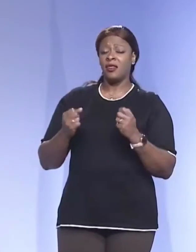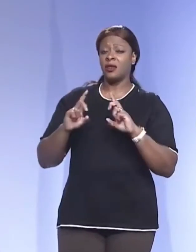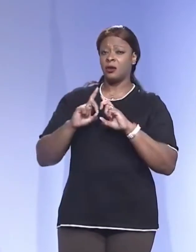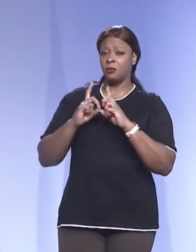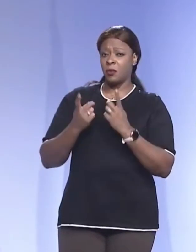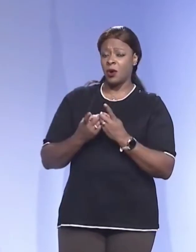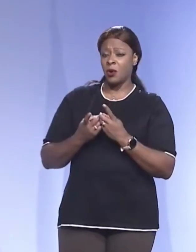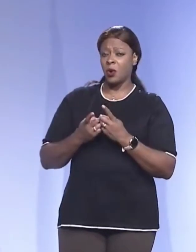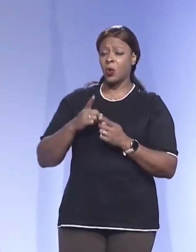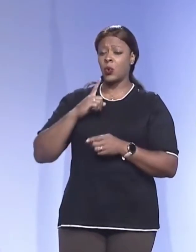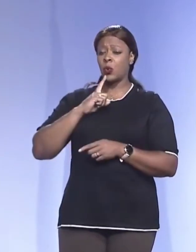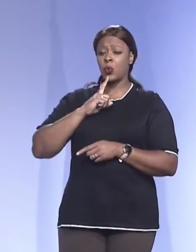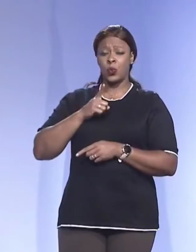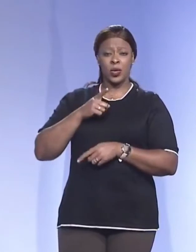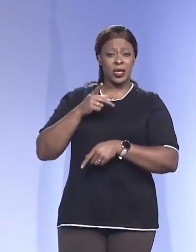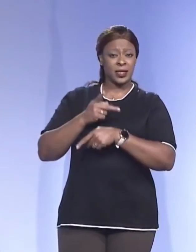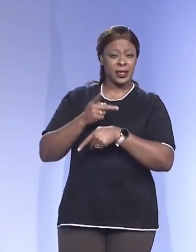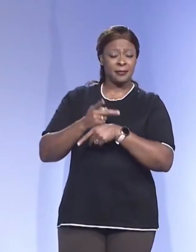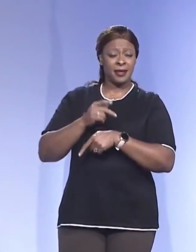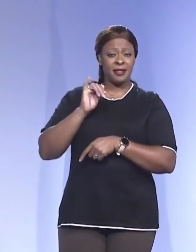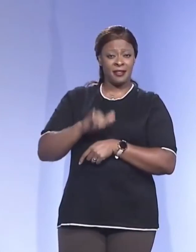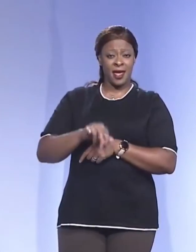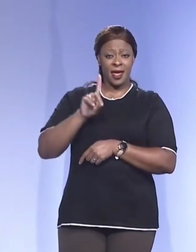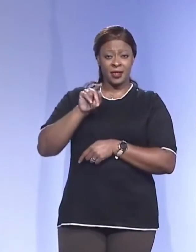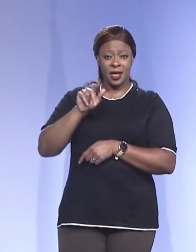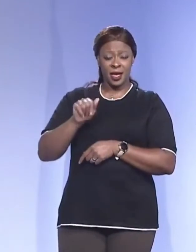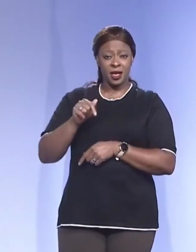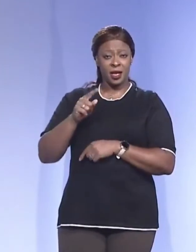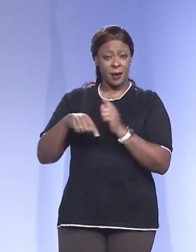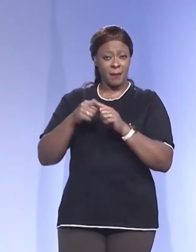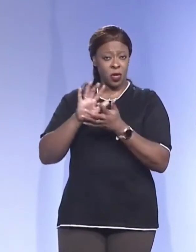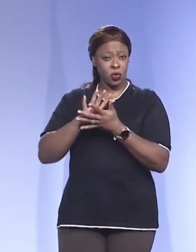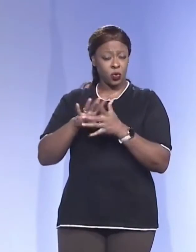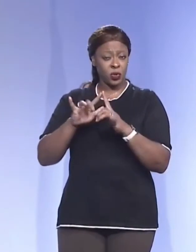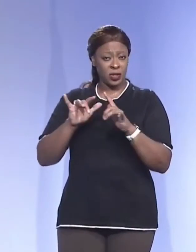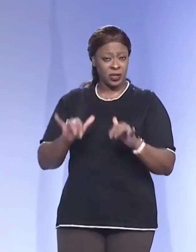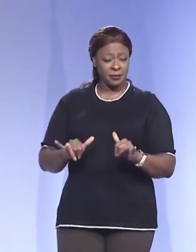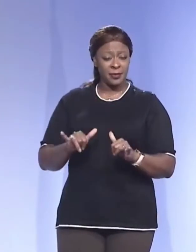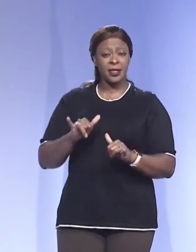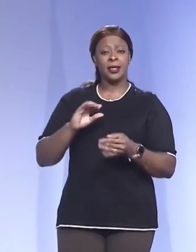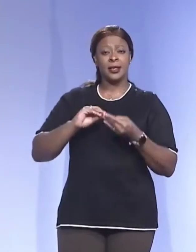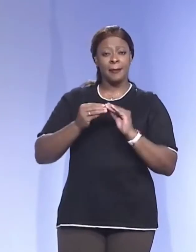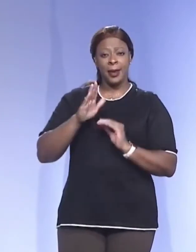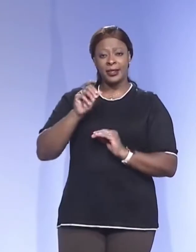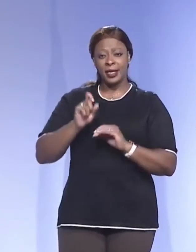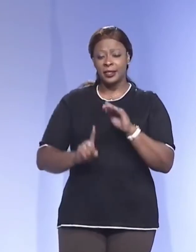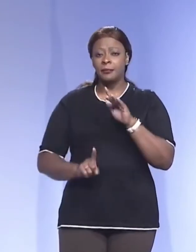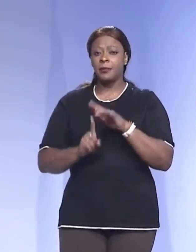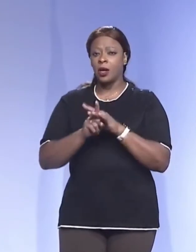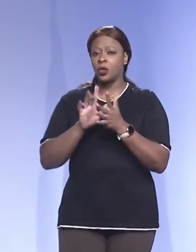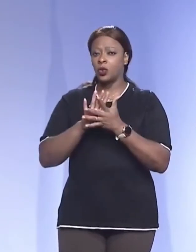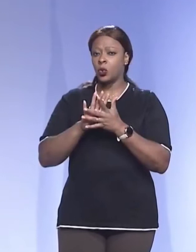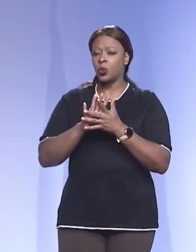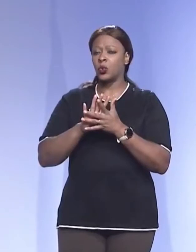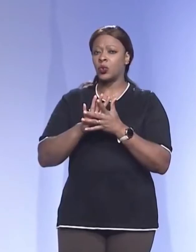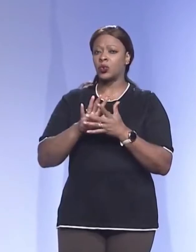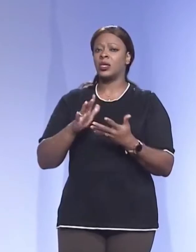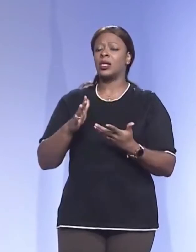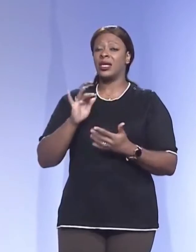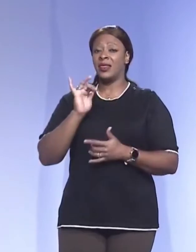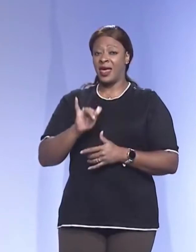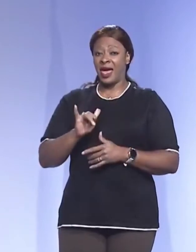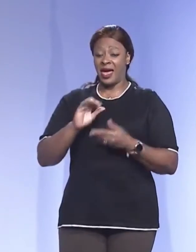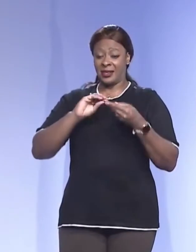is keeping data on school systems and cases within school systems, and will that